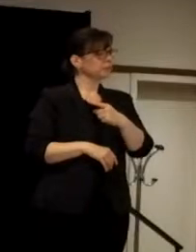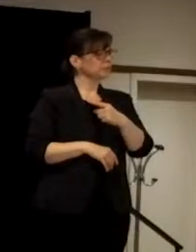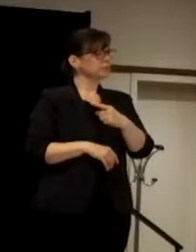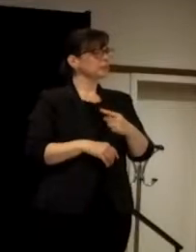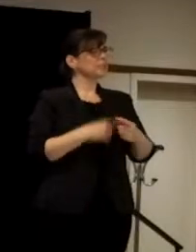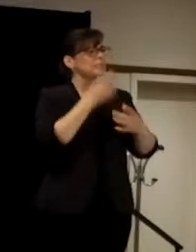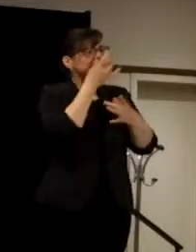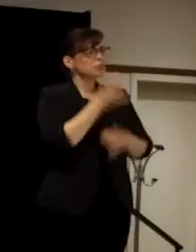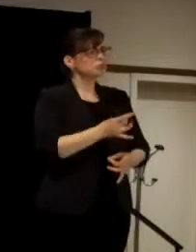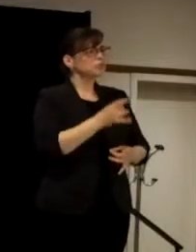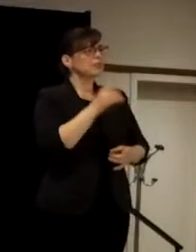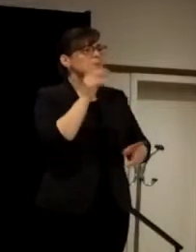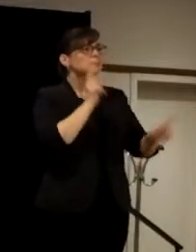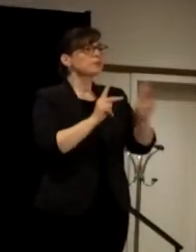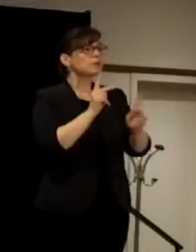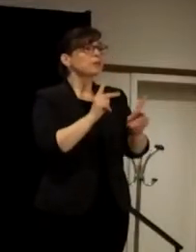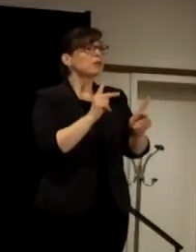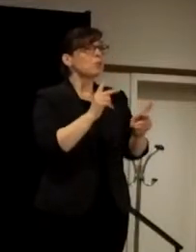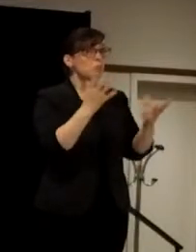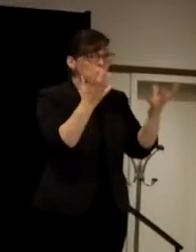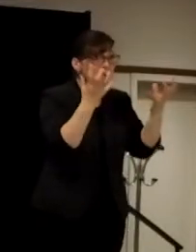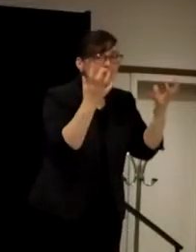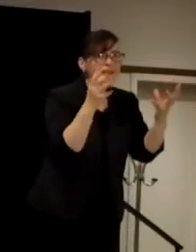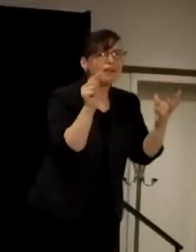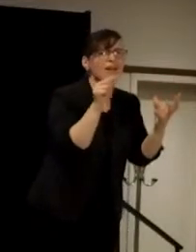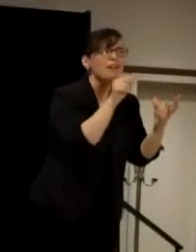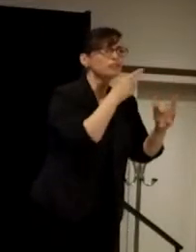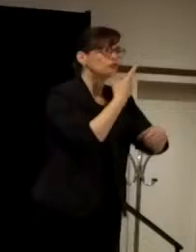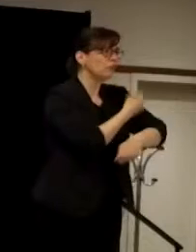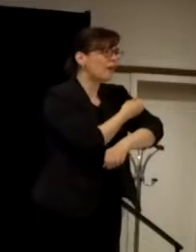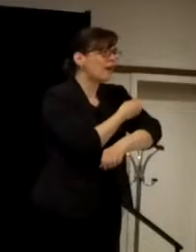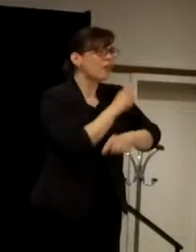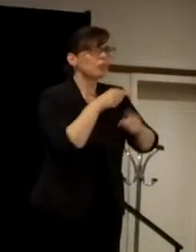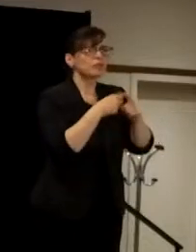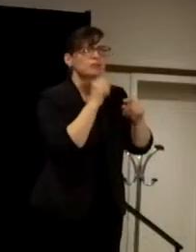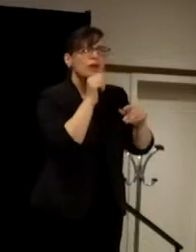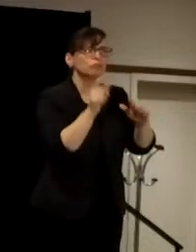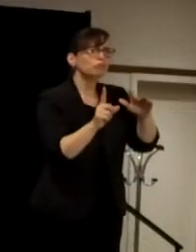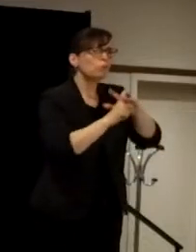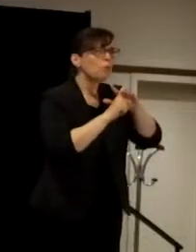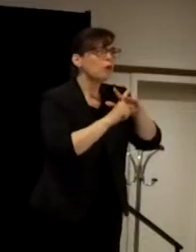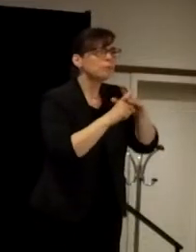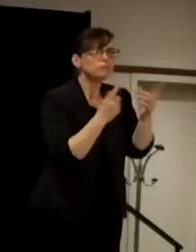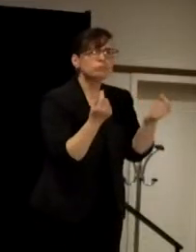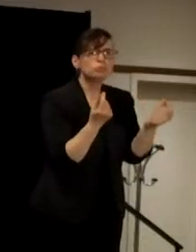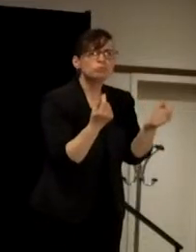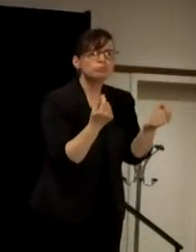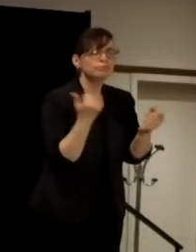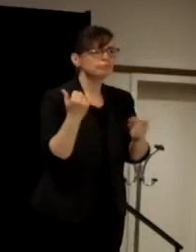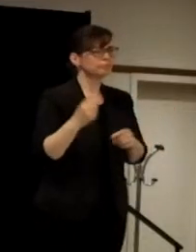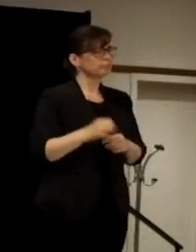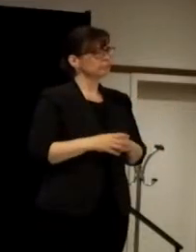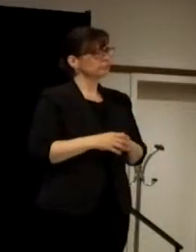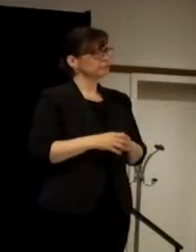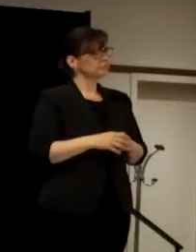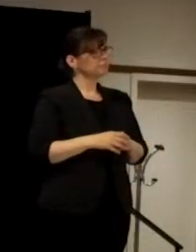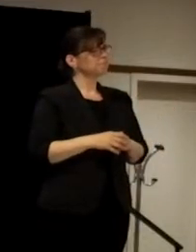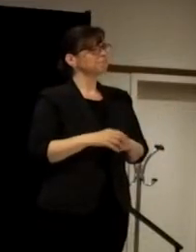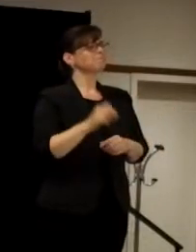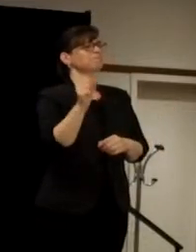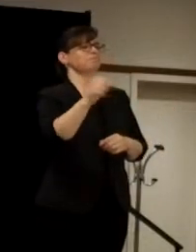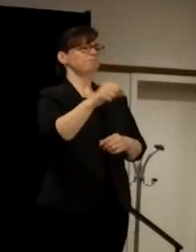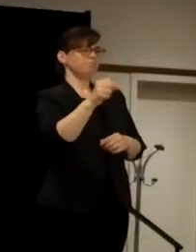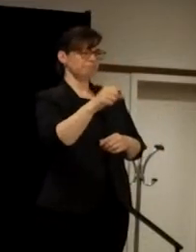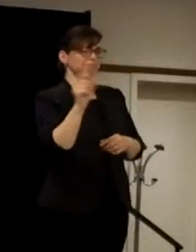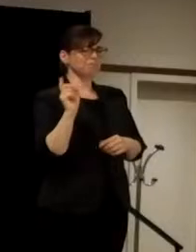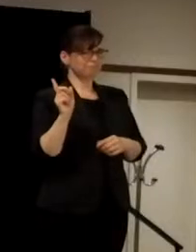response and interest from students. So can you kind of explain how that's going to work for the other school districts moving forward? Yeah, so